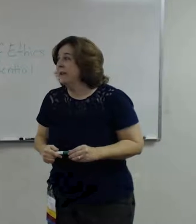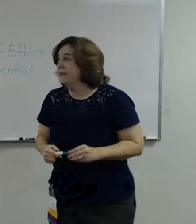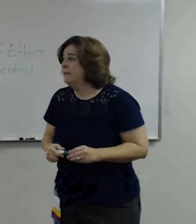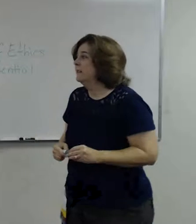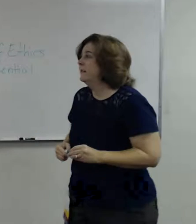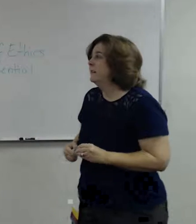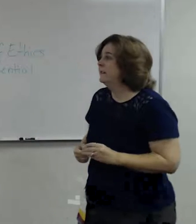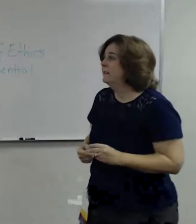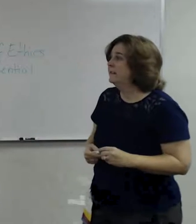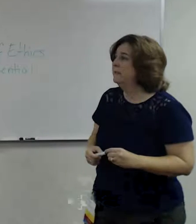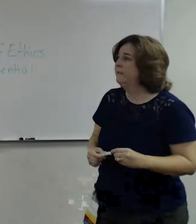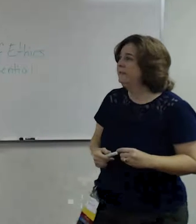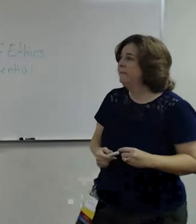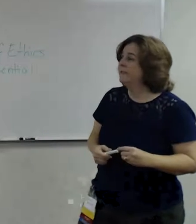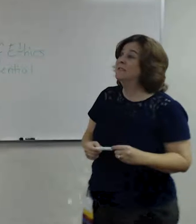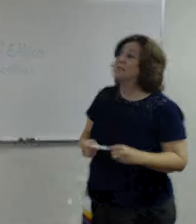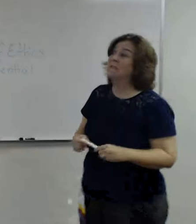depends. Some do,